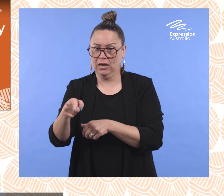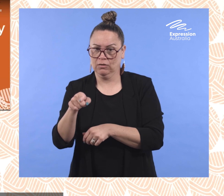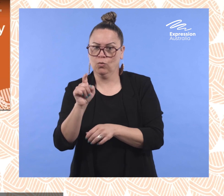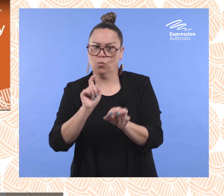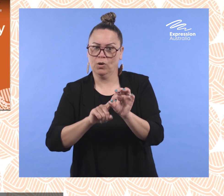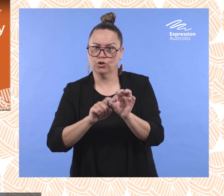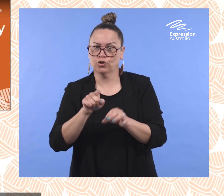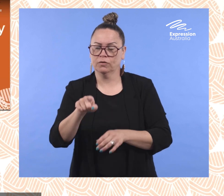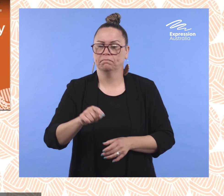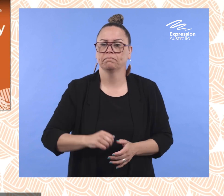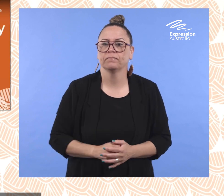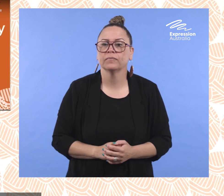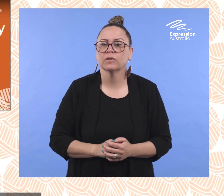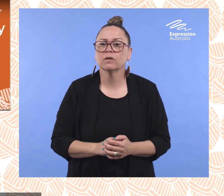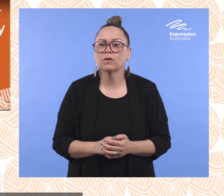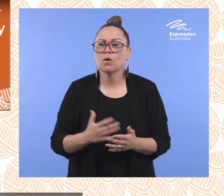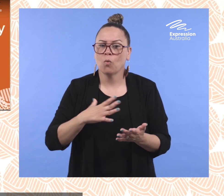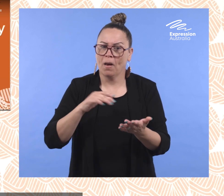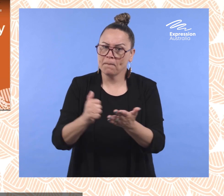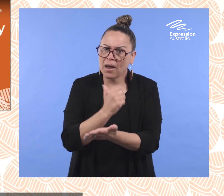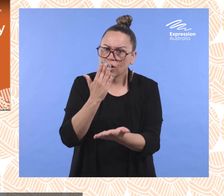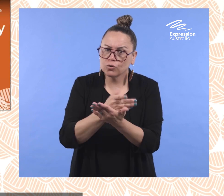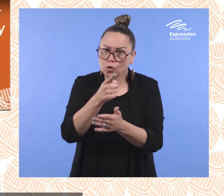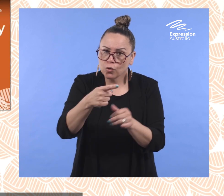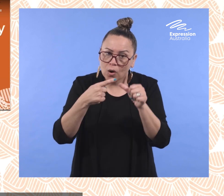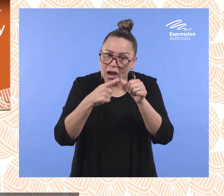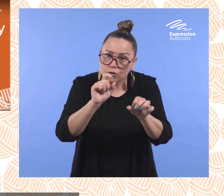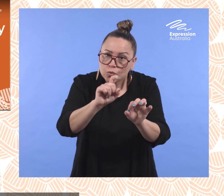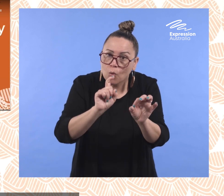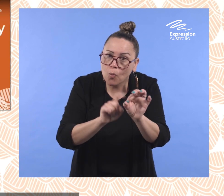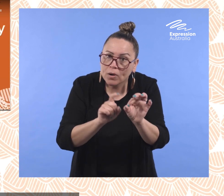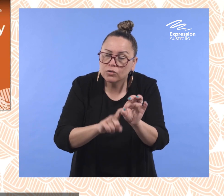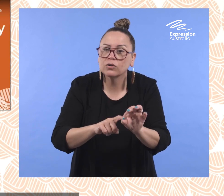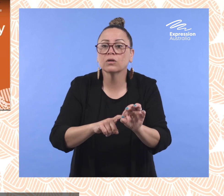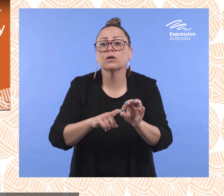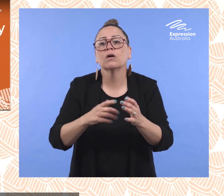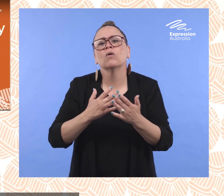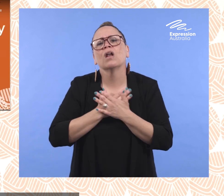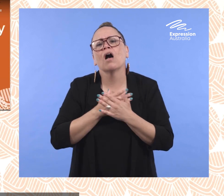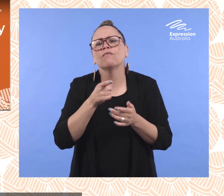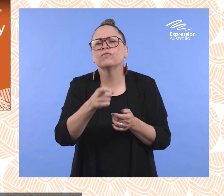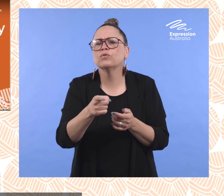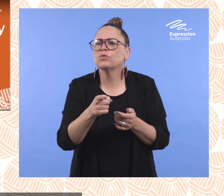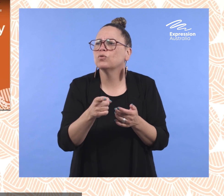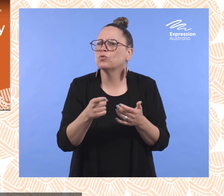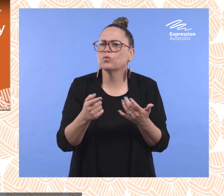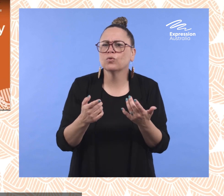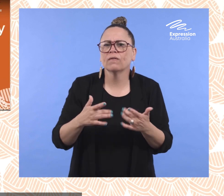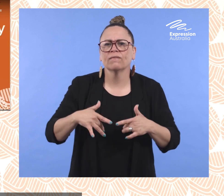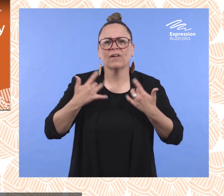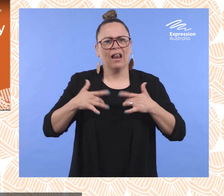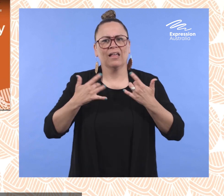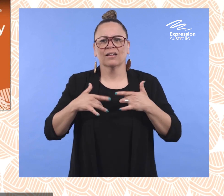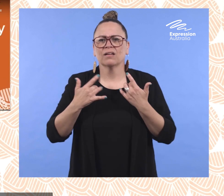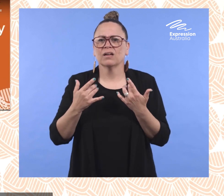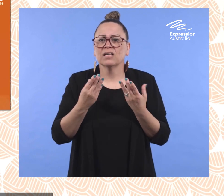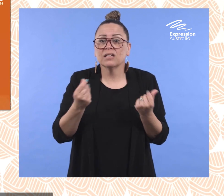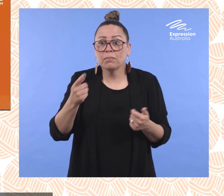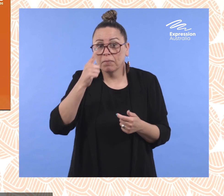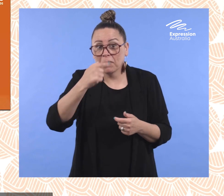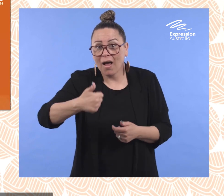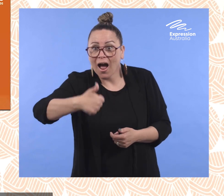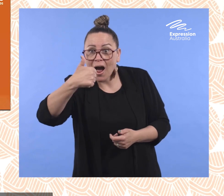want to miss what you have to say. That's why I'm trying to keep an eye on it. And we love your reactions too. So seeing some thumbs up there.